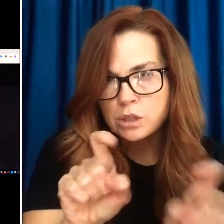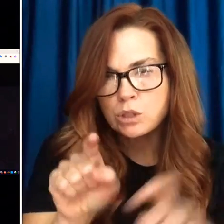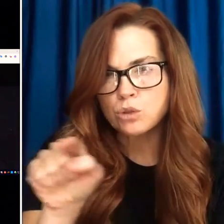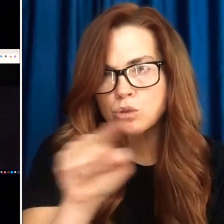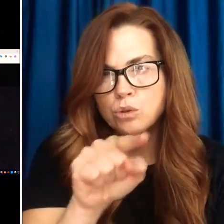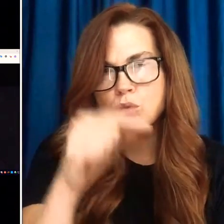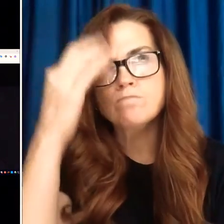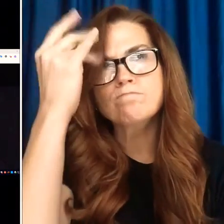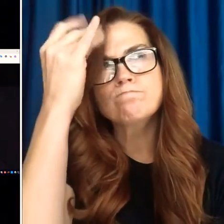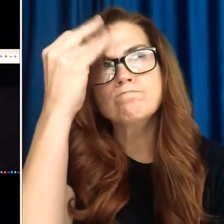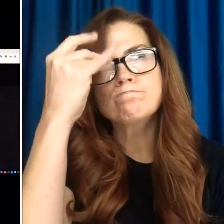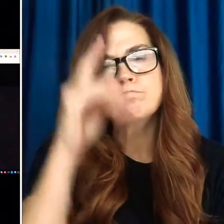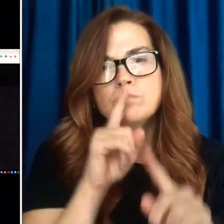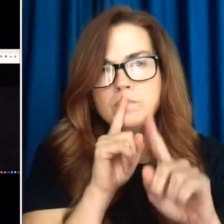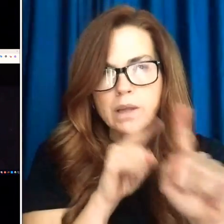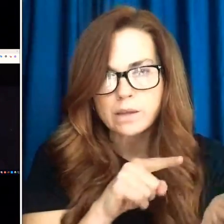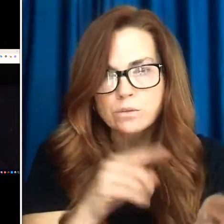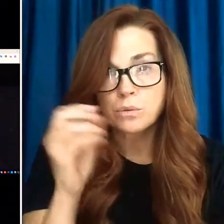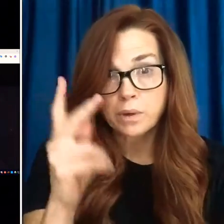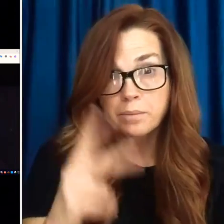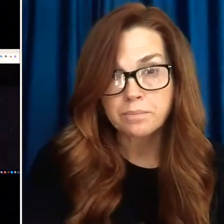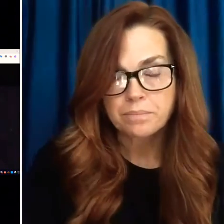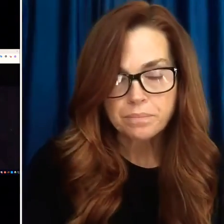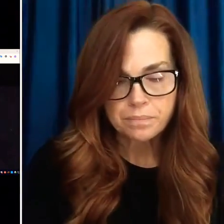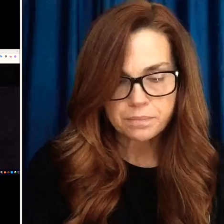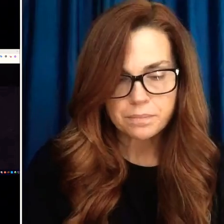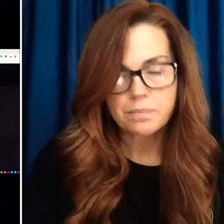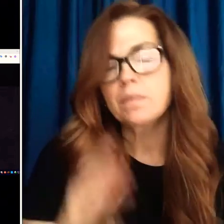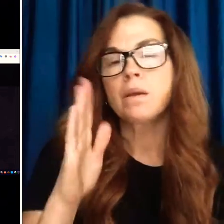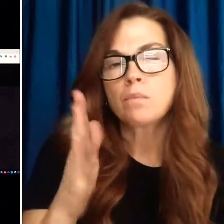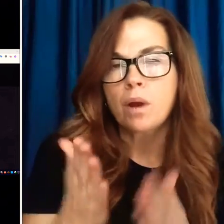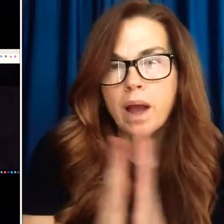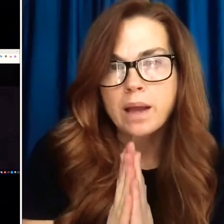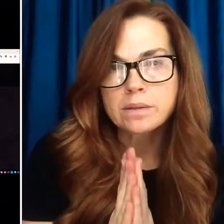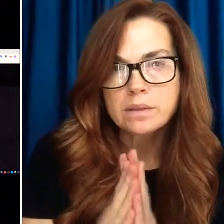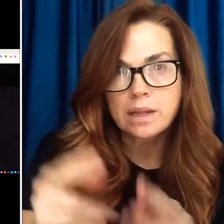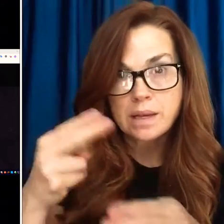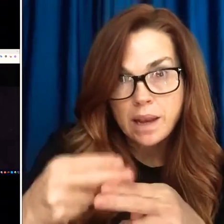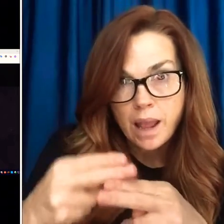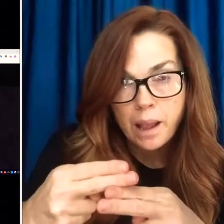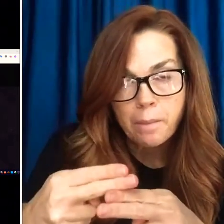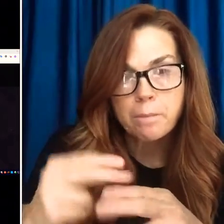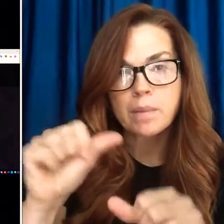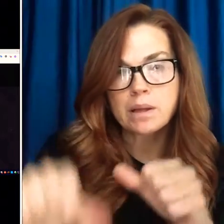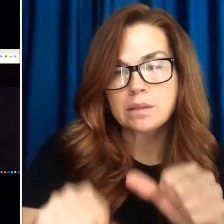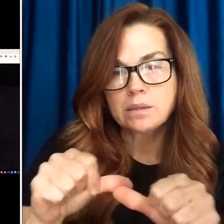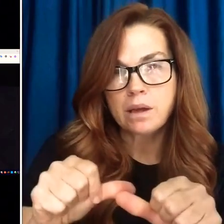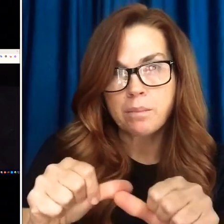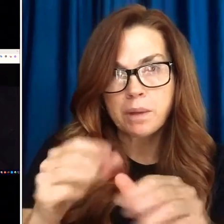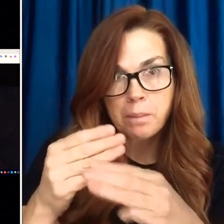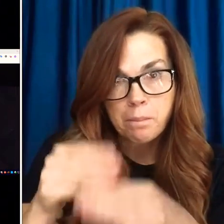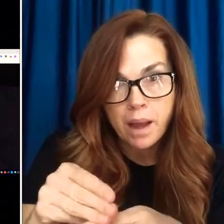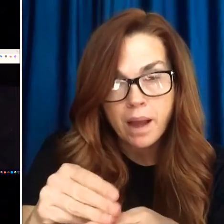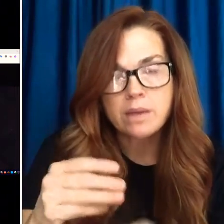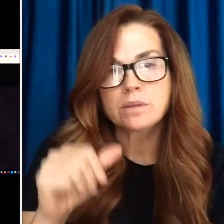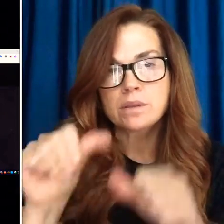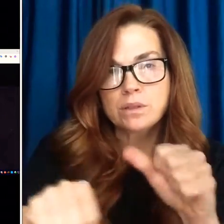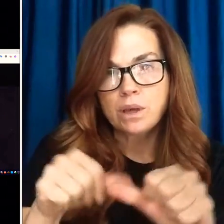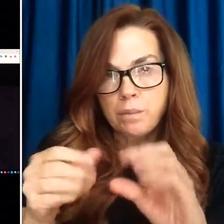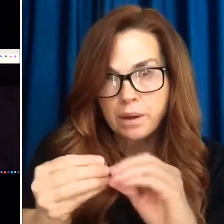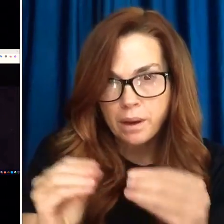where the name, atomic mass, and atomic number are, and then I am going to show